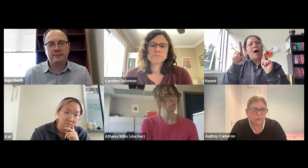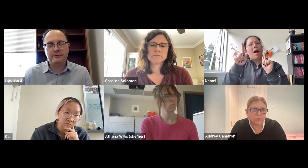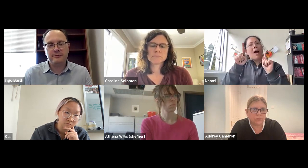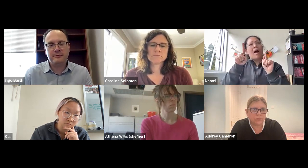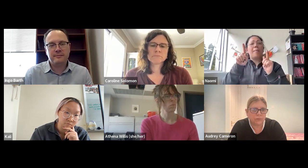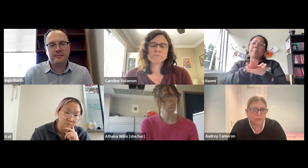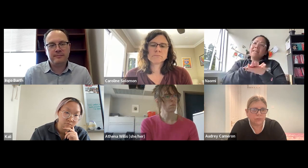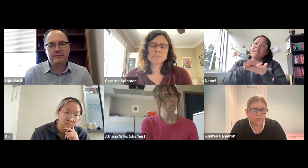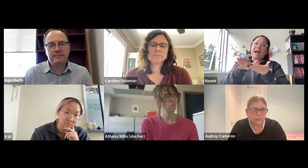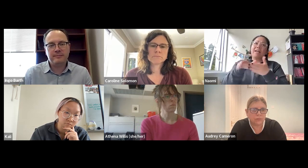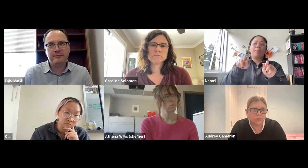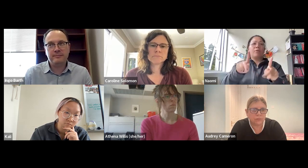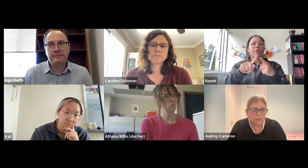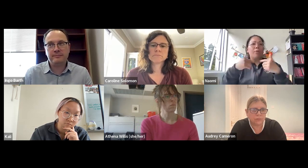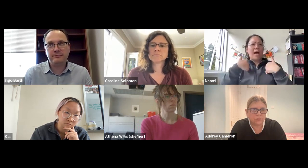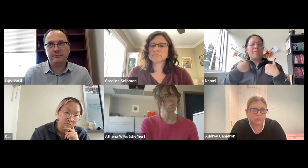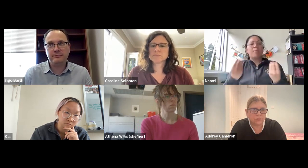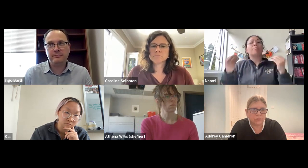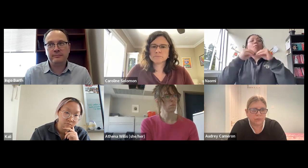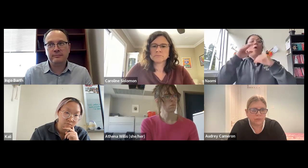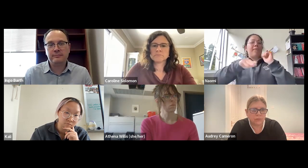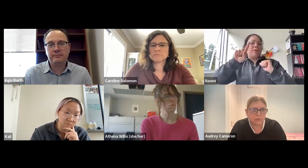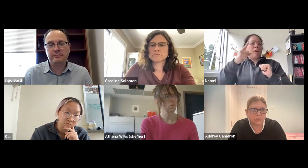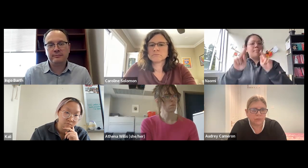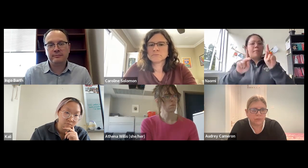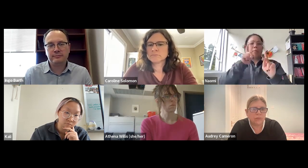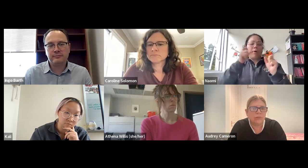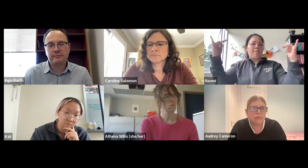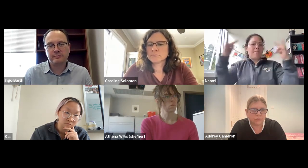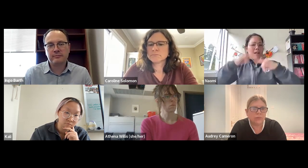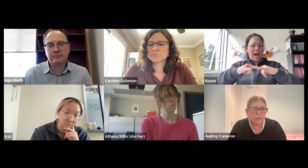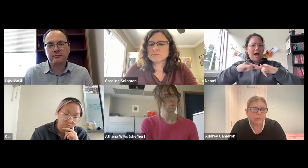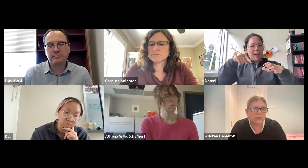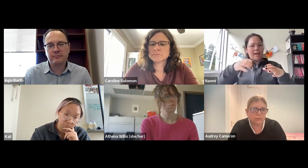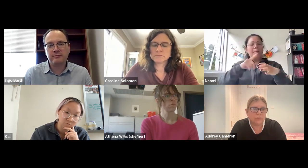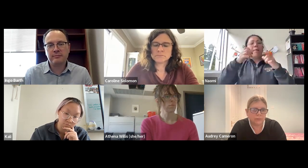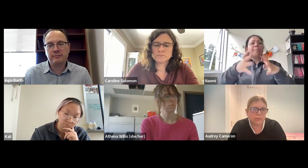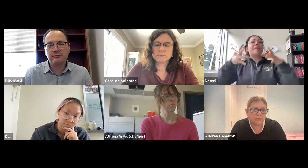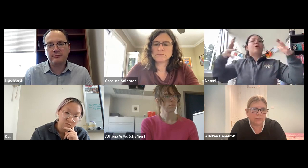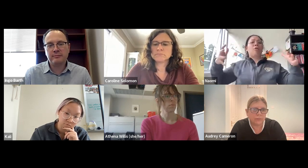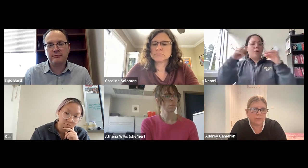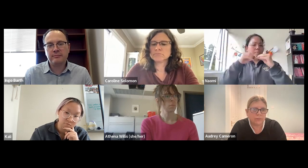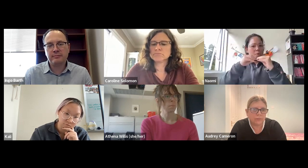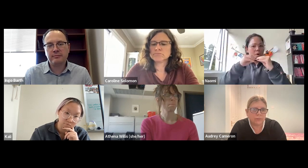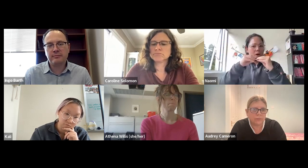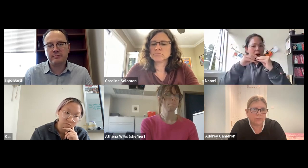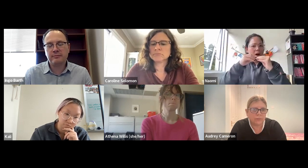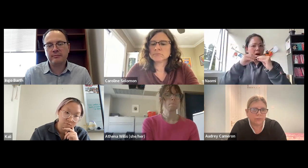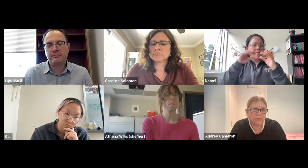be difficult to navigate, but I also think it would be a really nice opportunity to have more than just the people who are able to fly. I